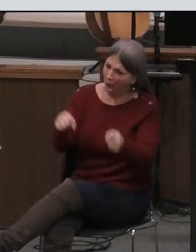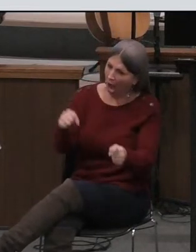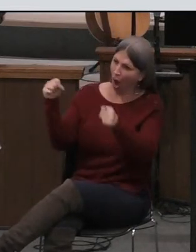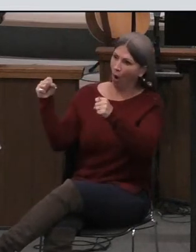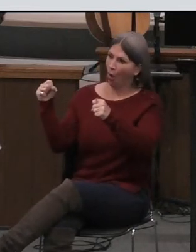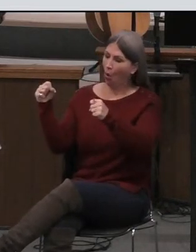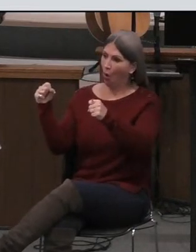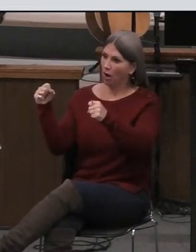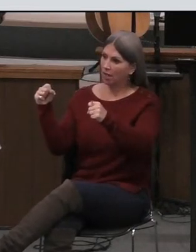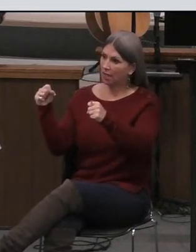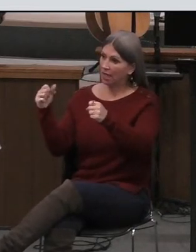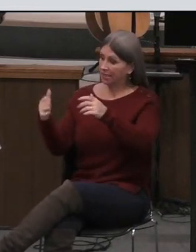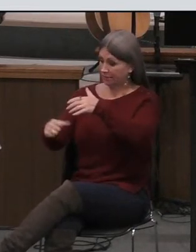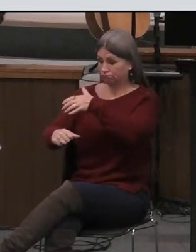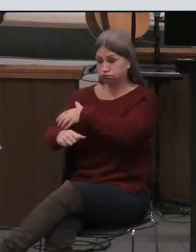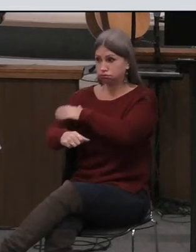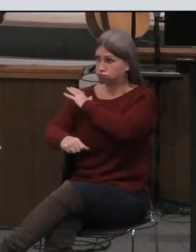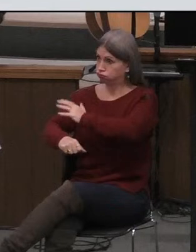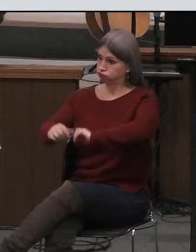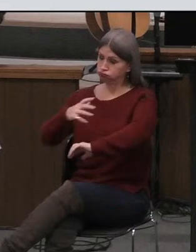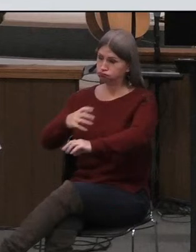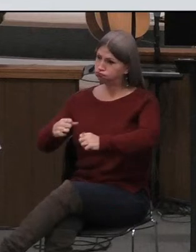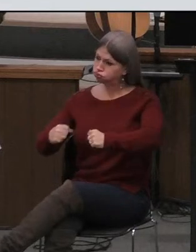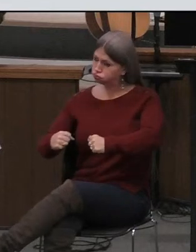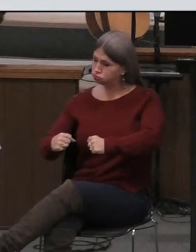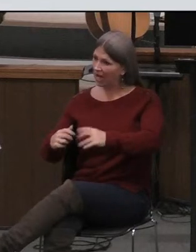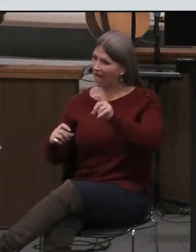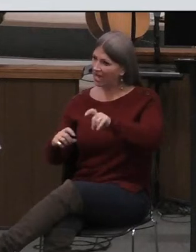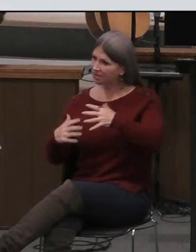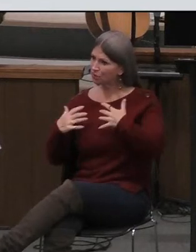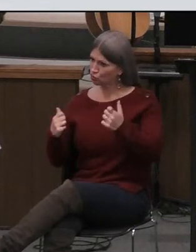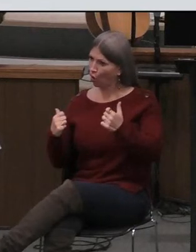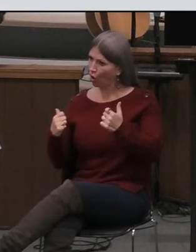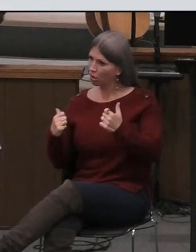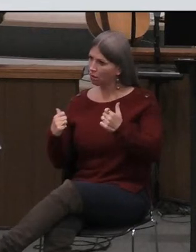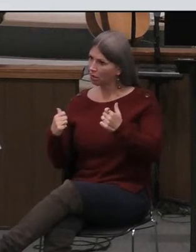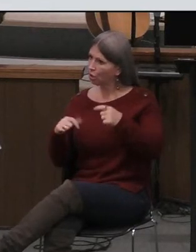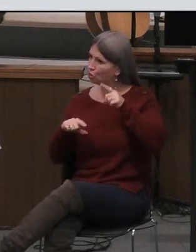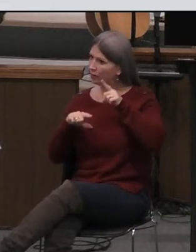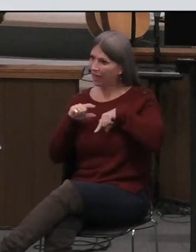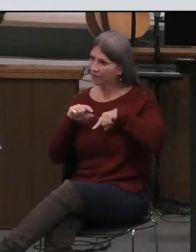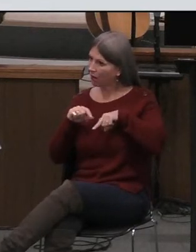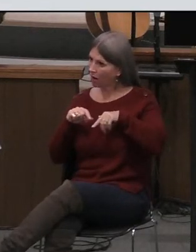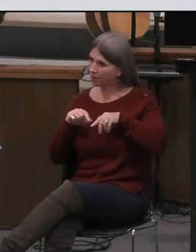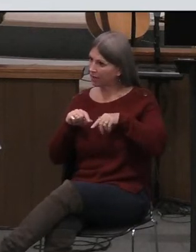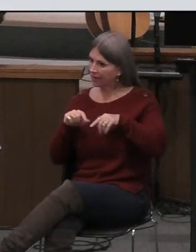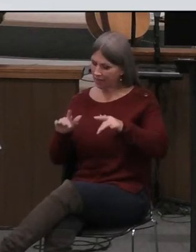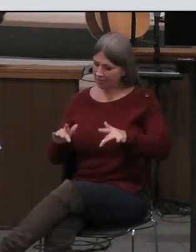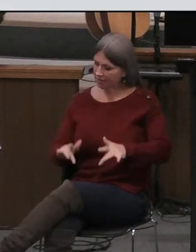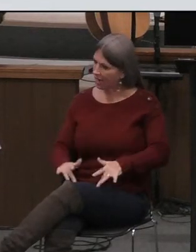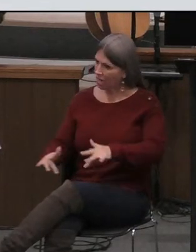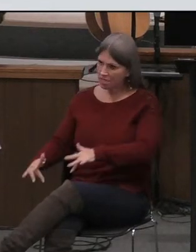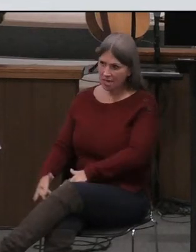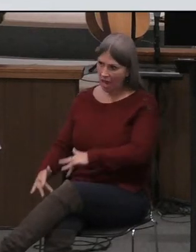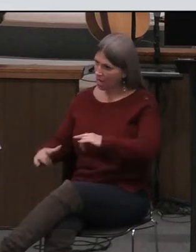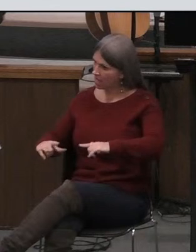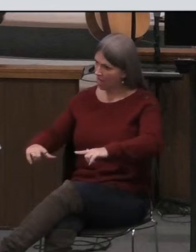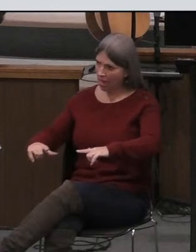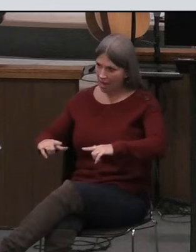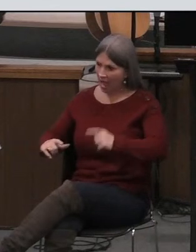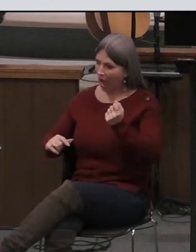All upper body strength and power in your legs to stay up. But it is the